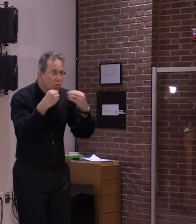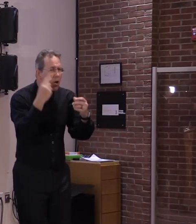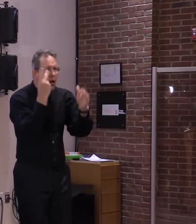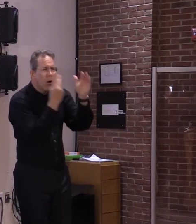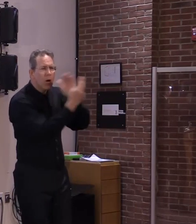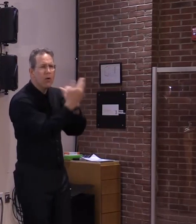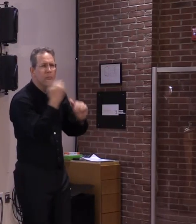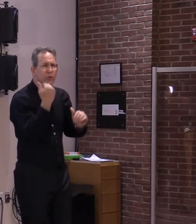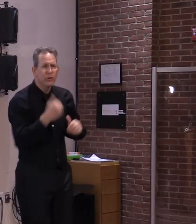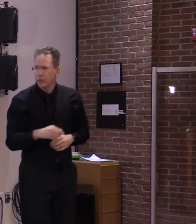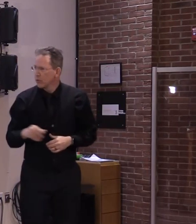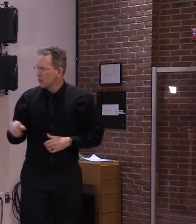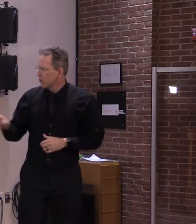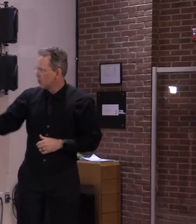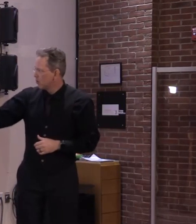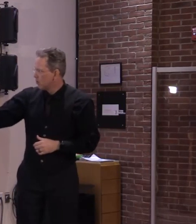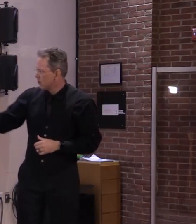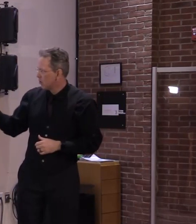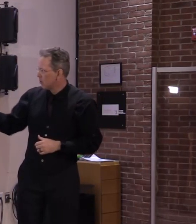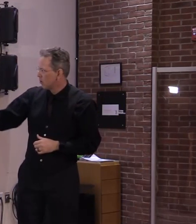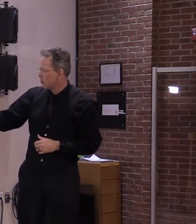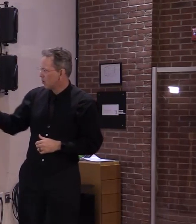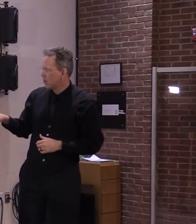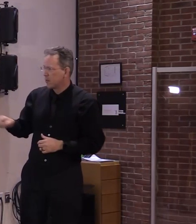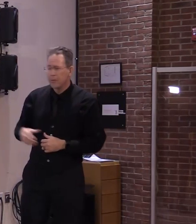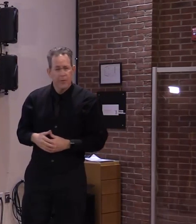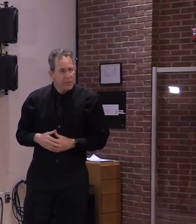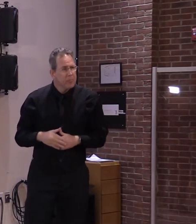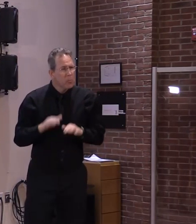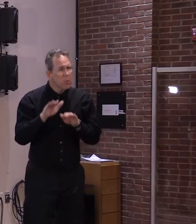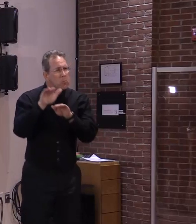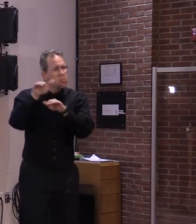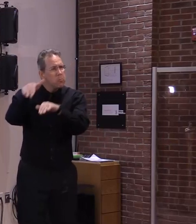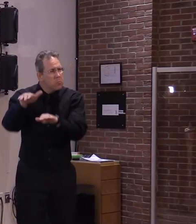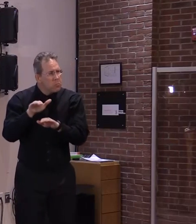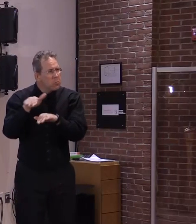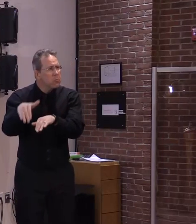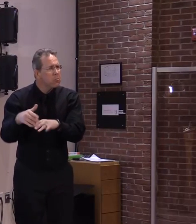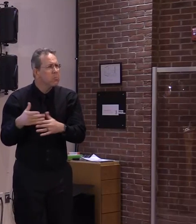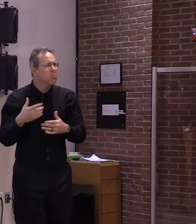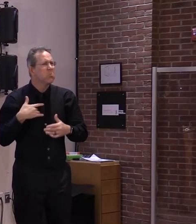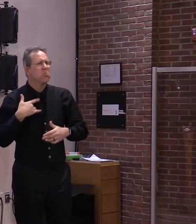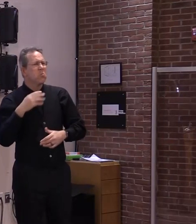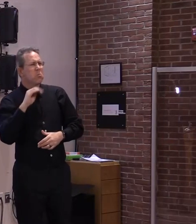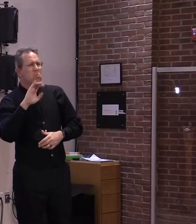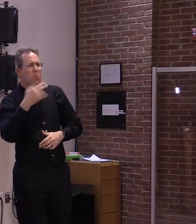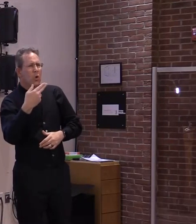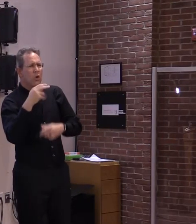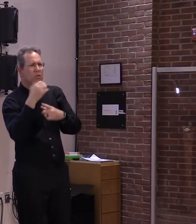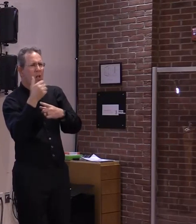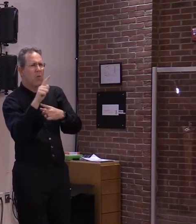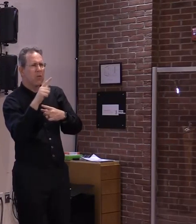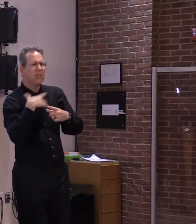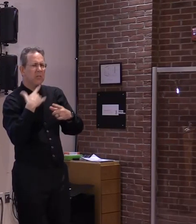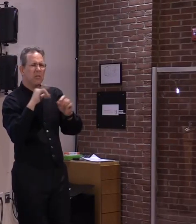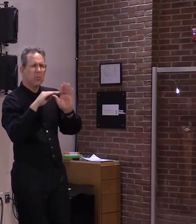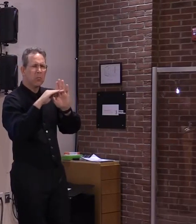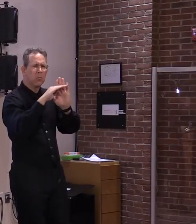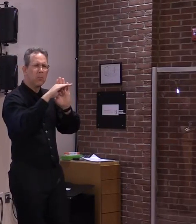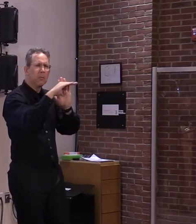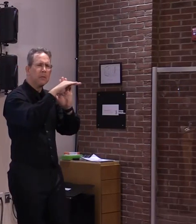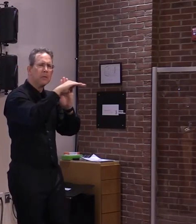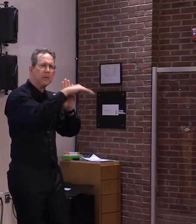forecast for the region anticipates that cases will stay high through the month of April. So again, all the more important for